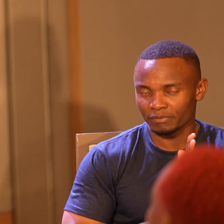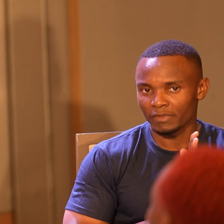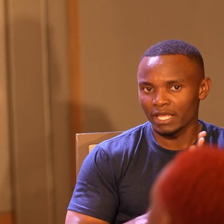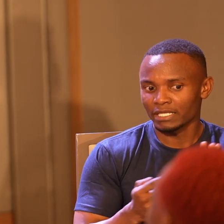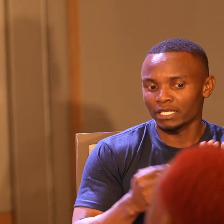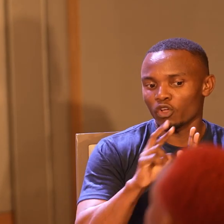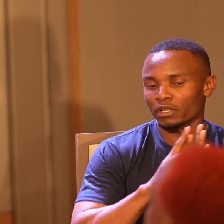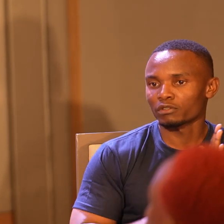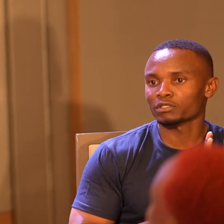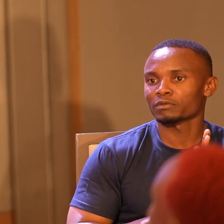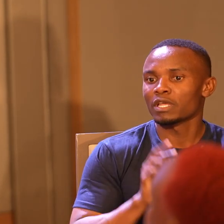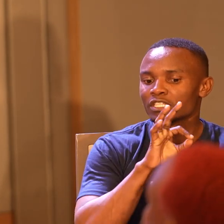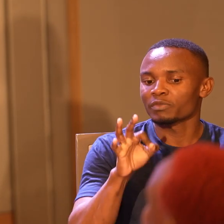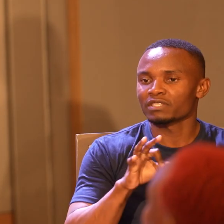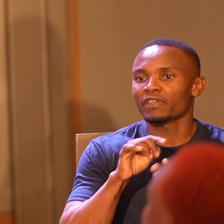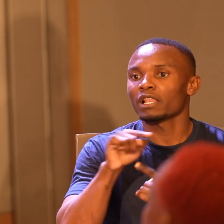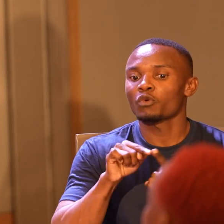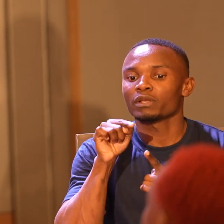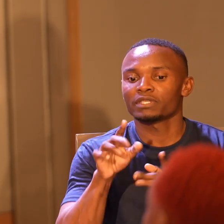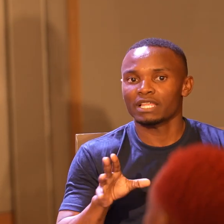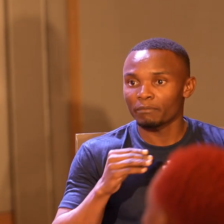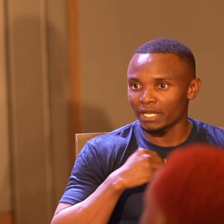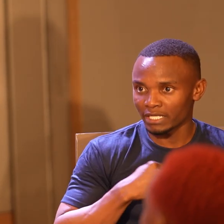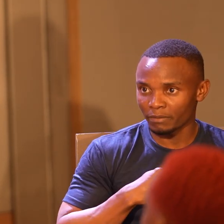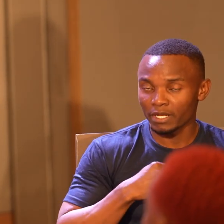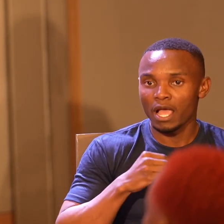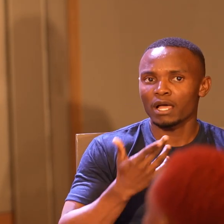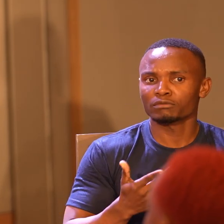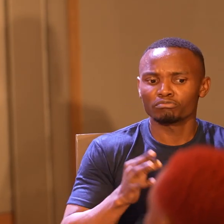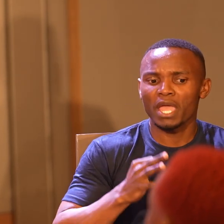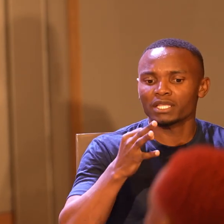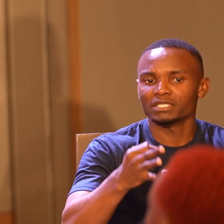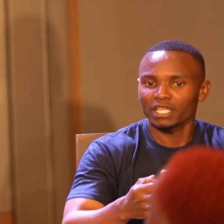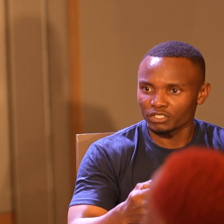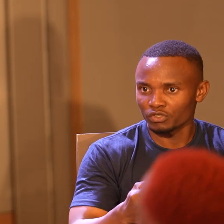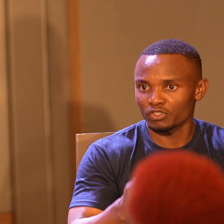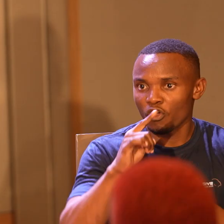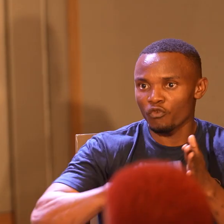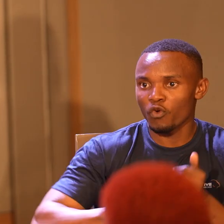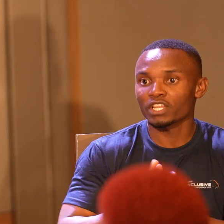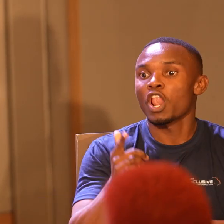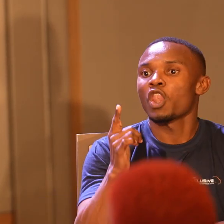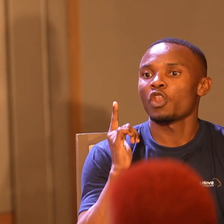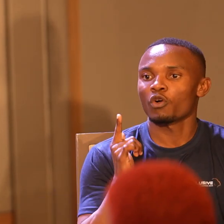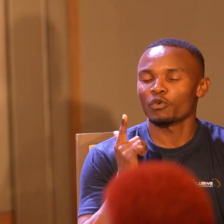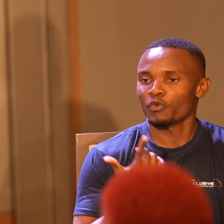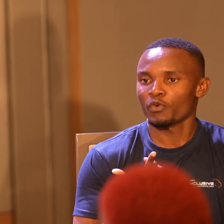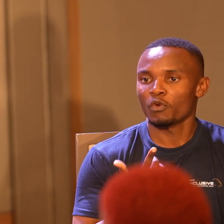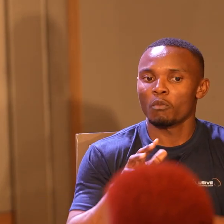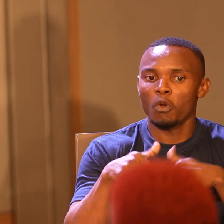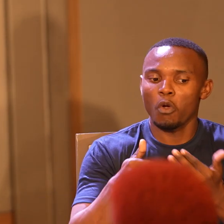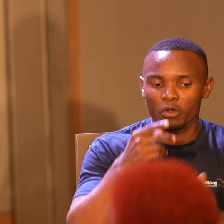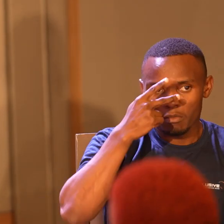especially when they have been adopted as extensions of laws